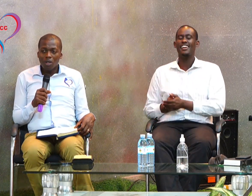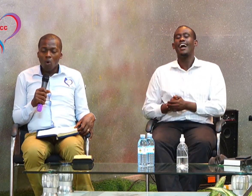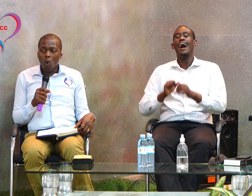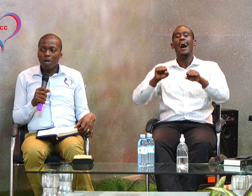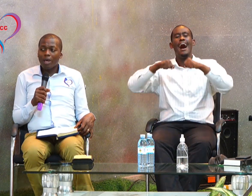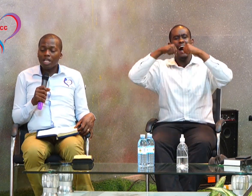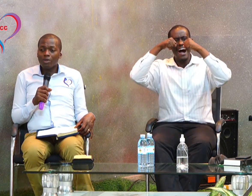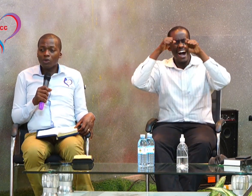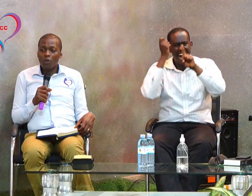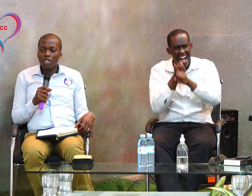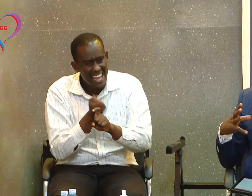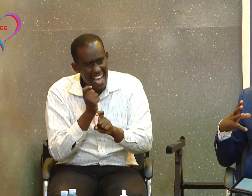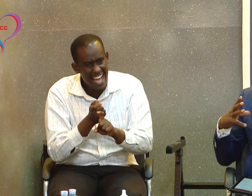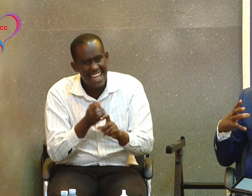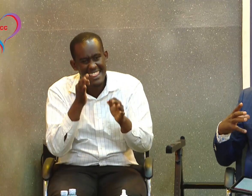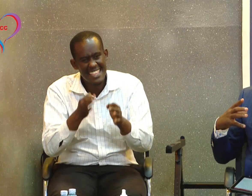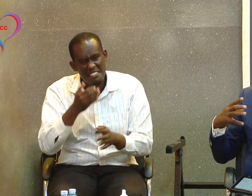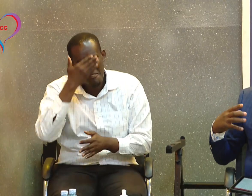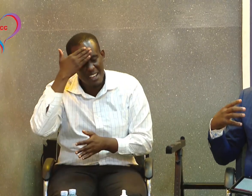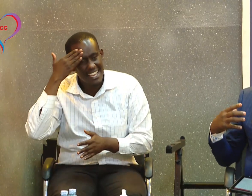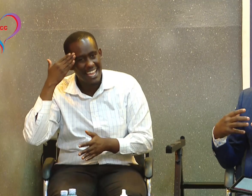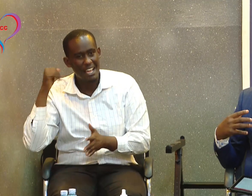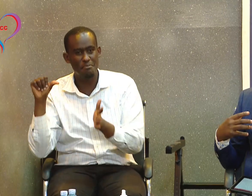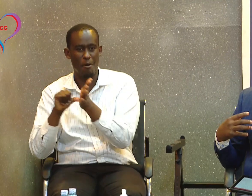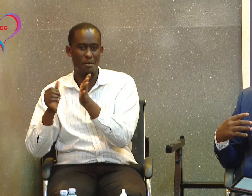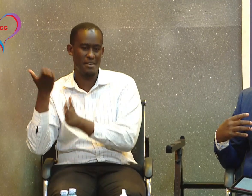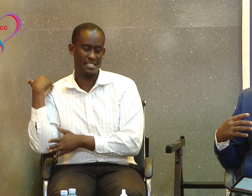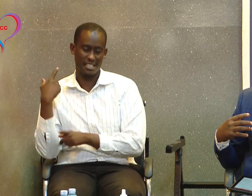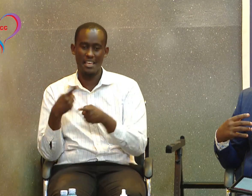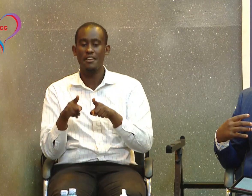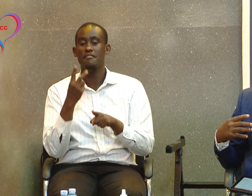of yesterday. You find many people are living in the past.